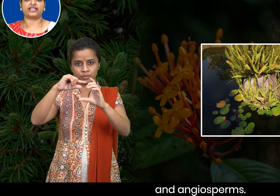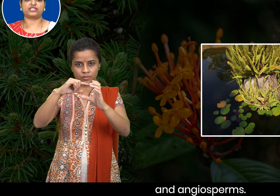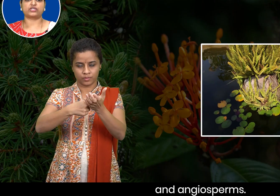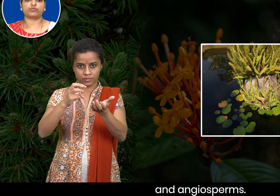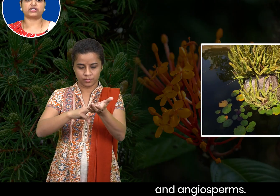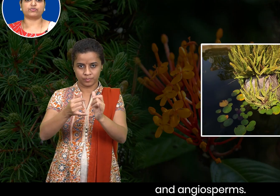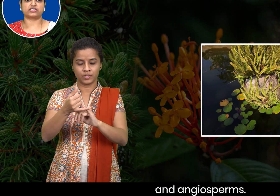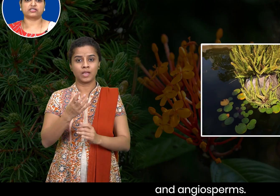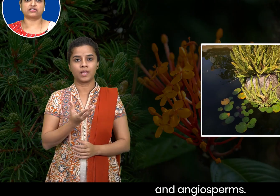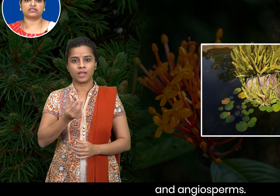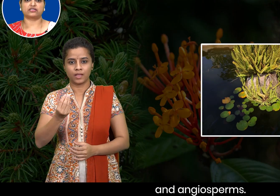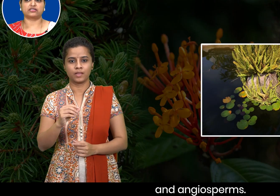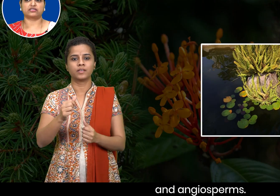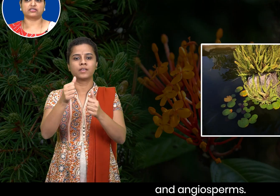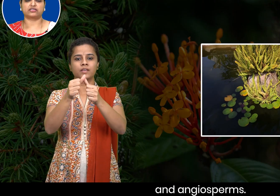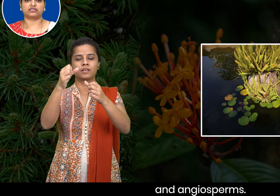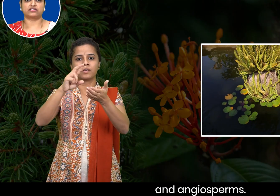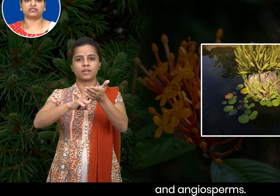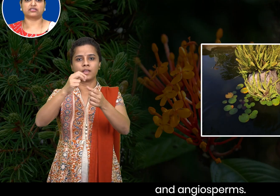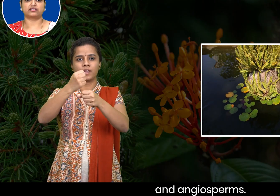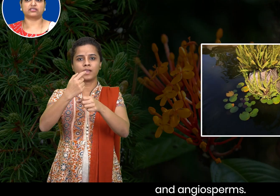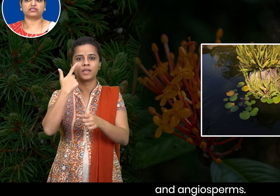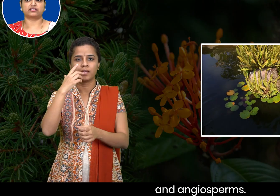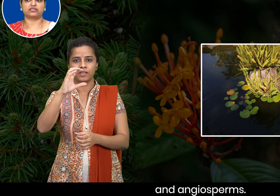and angiosperms.